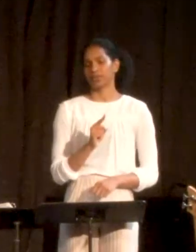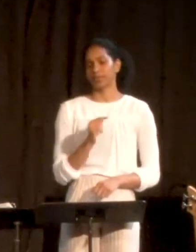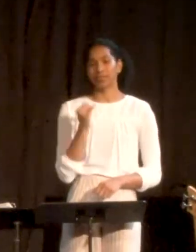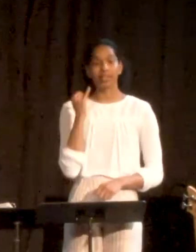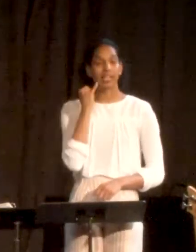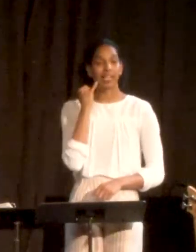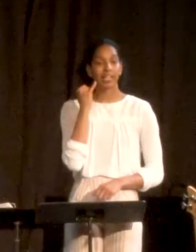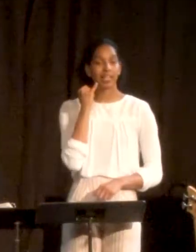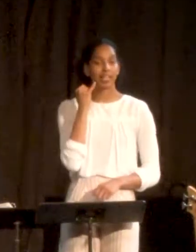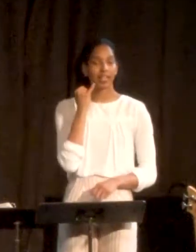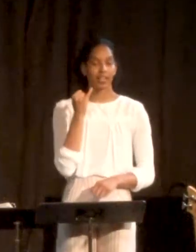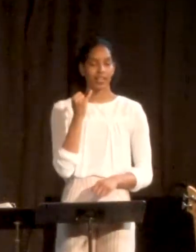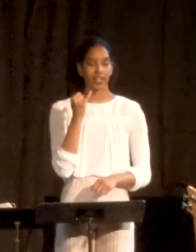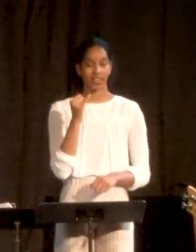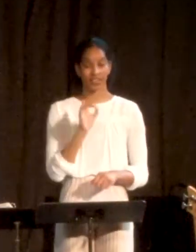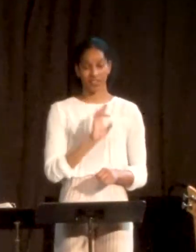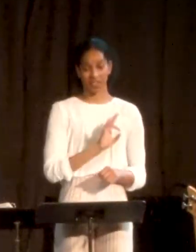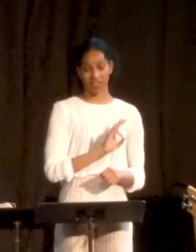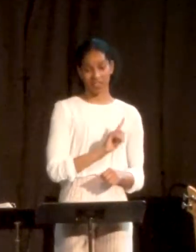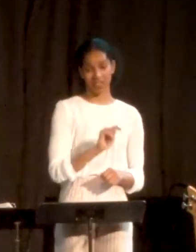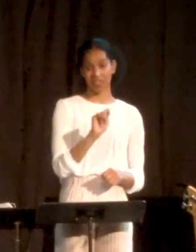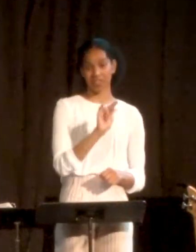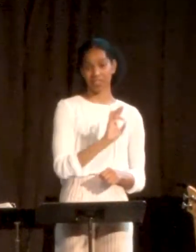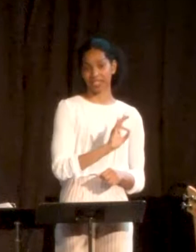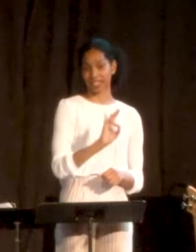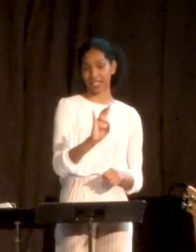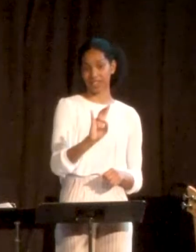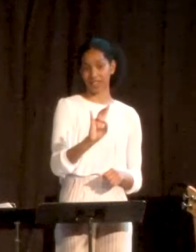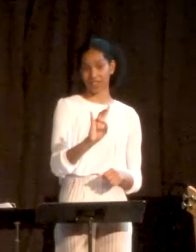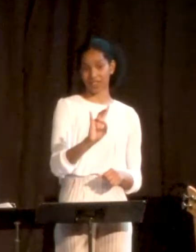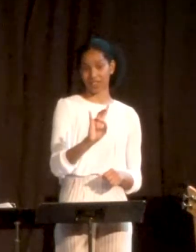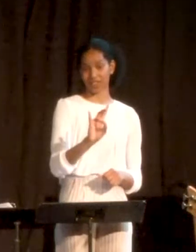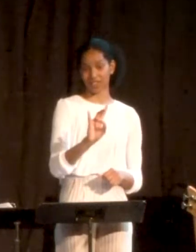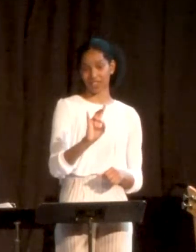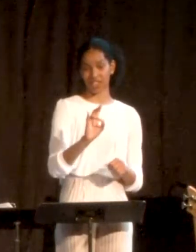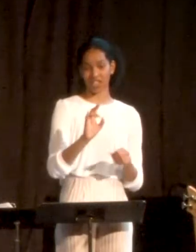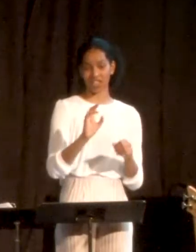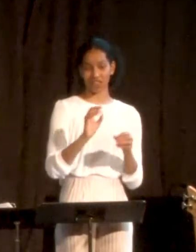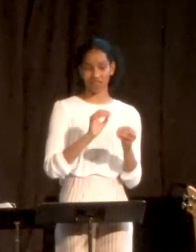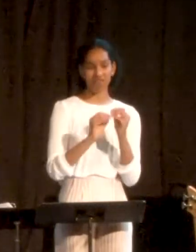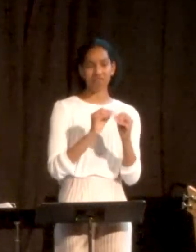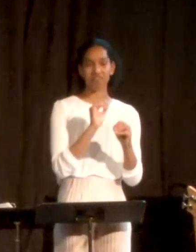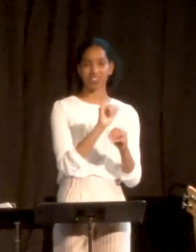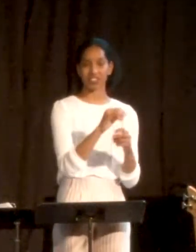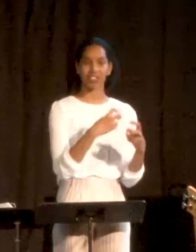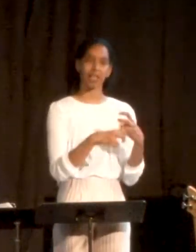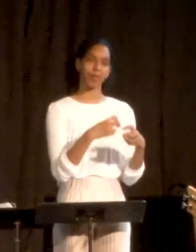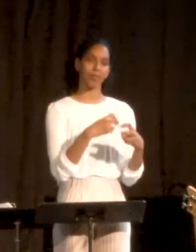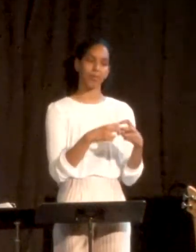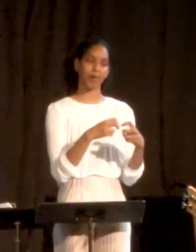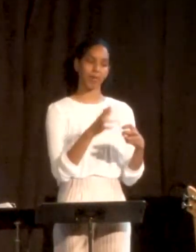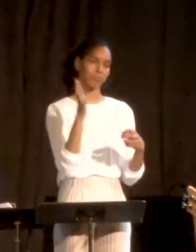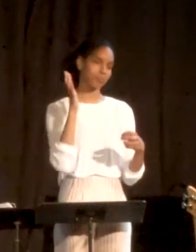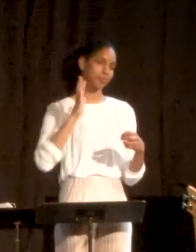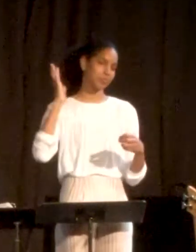if the appointment of the seven solved the discord in Jerusalem.